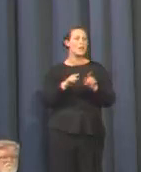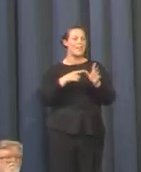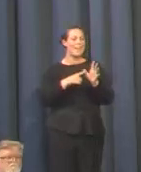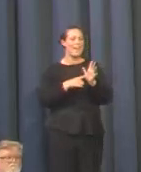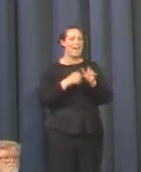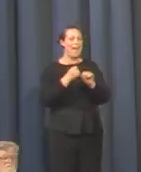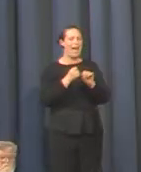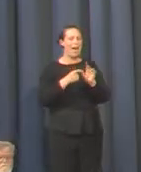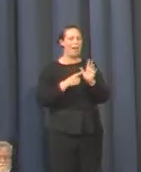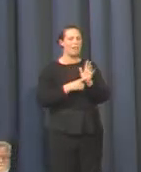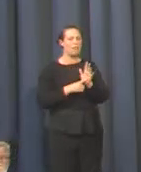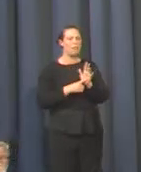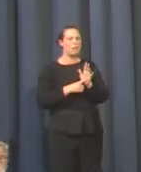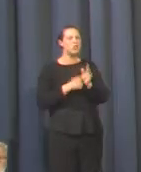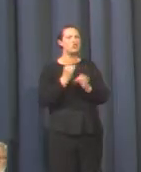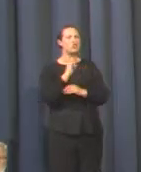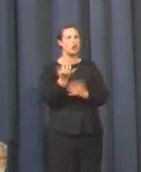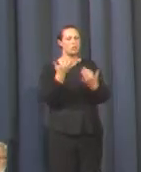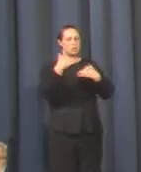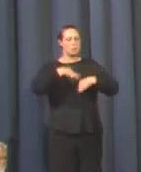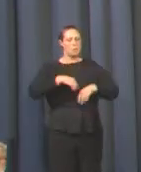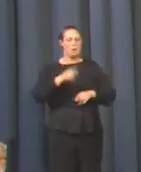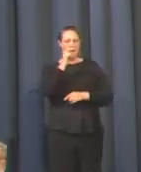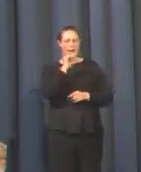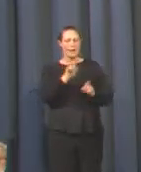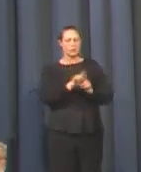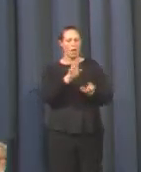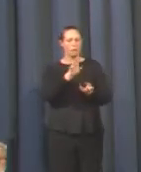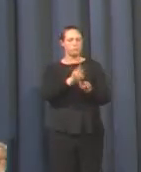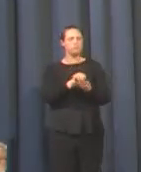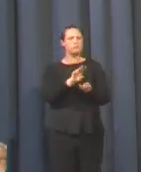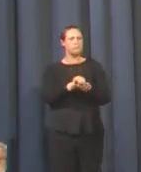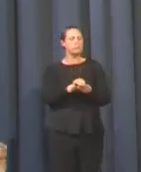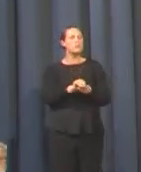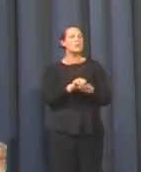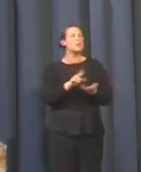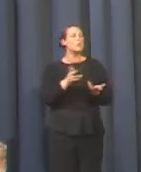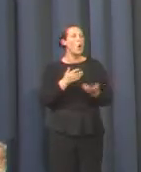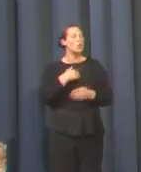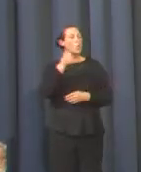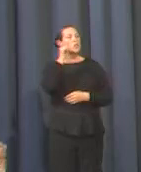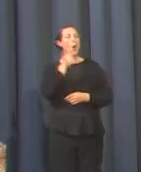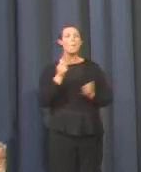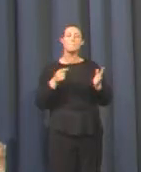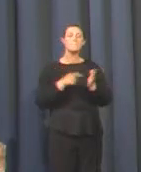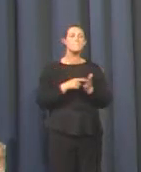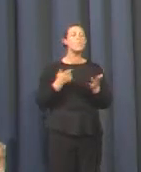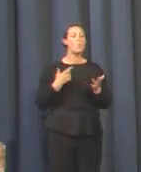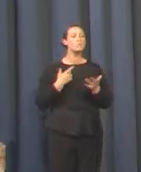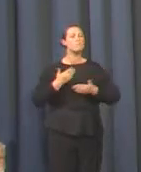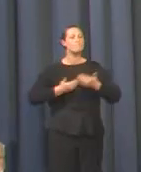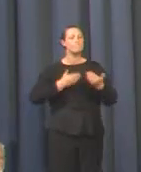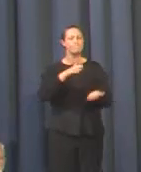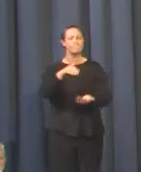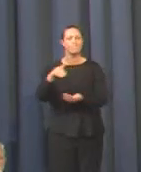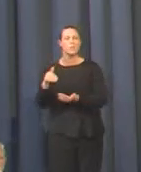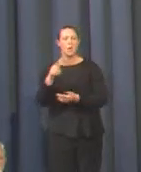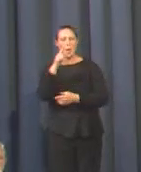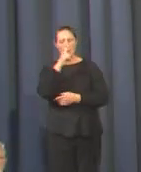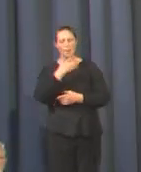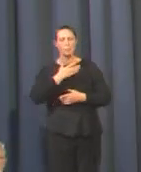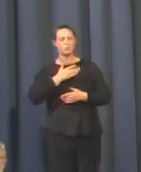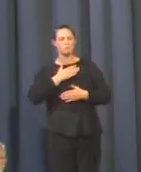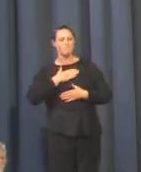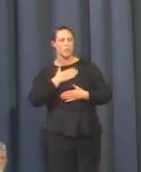toxins. So it's still, we acknowledge it's still an important practice. People get a lot out of eating kaiawa